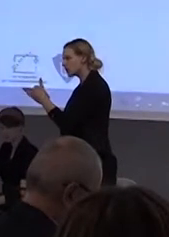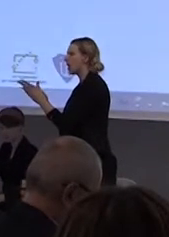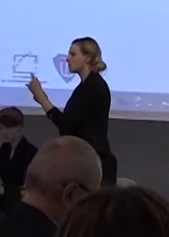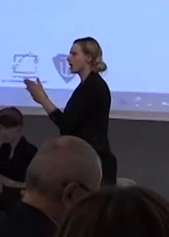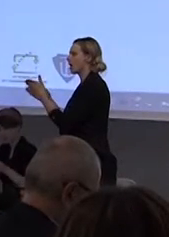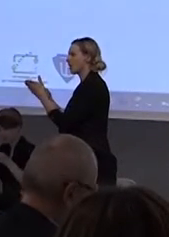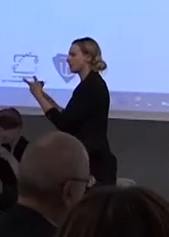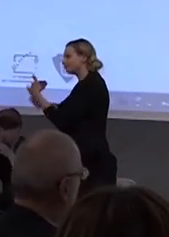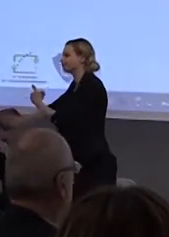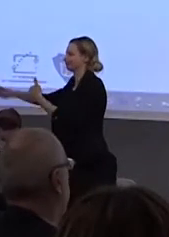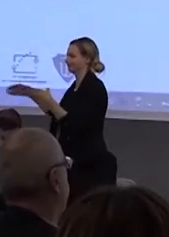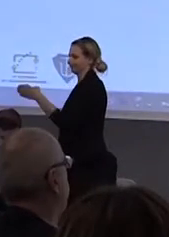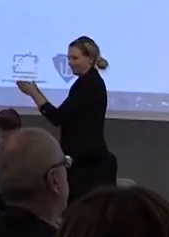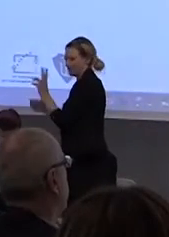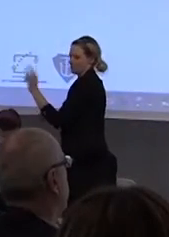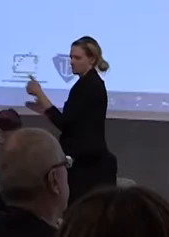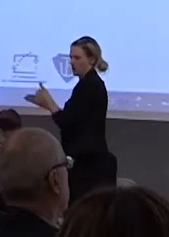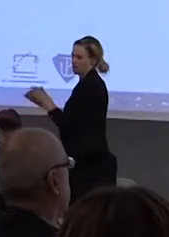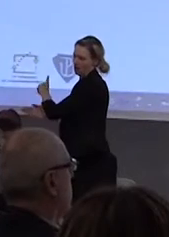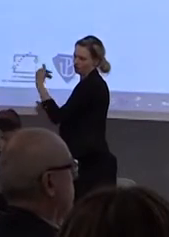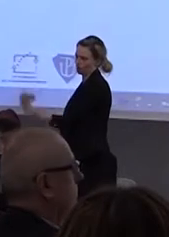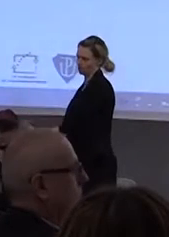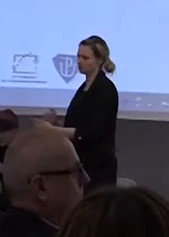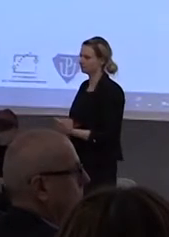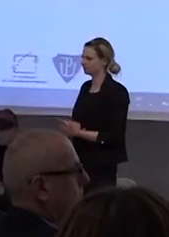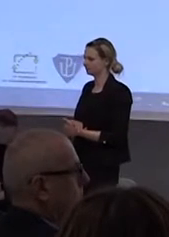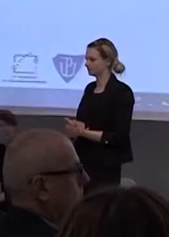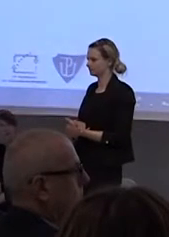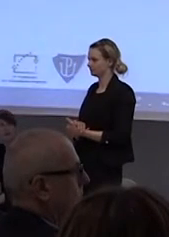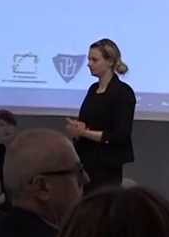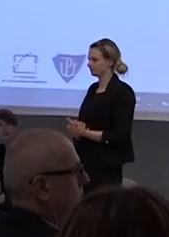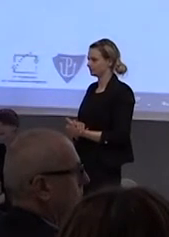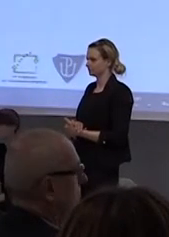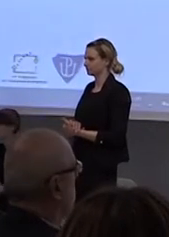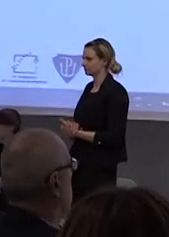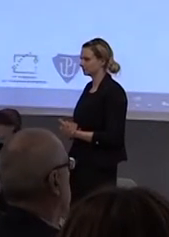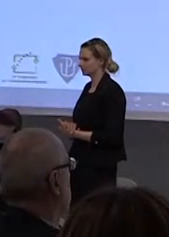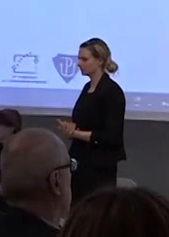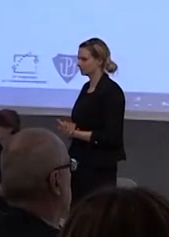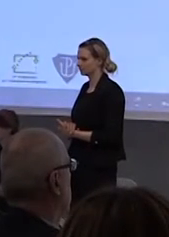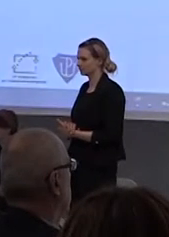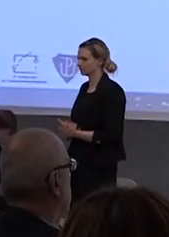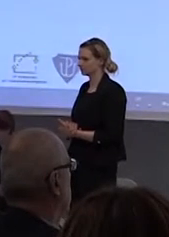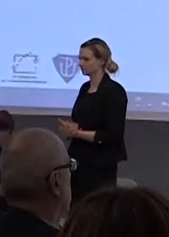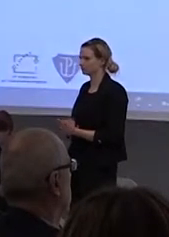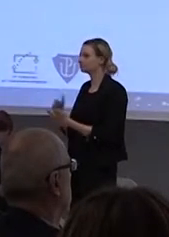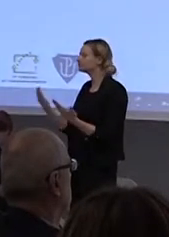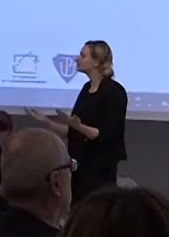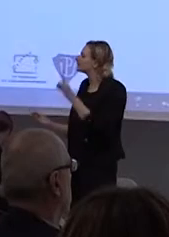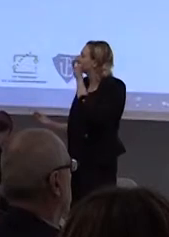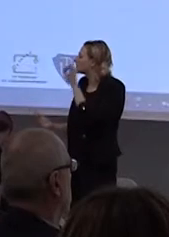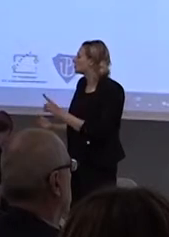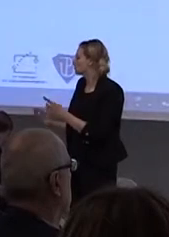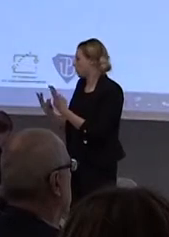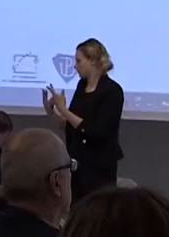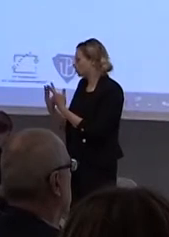Children learn much more than their curriculum subjects in school. Protože děti se ve školách učí mnohem víc než jenom předměty